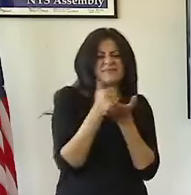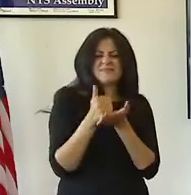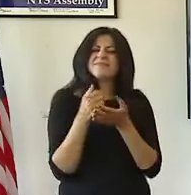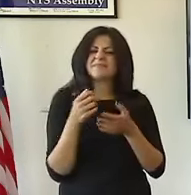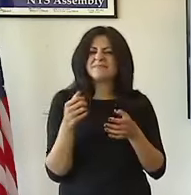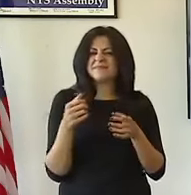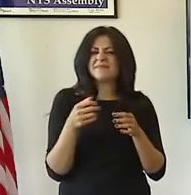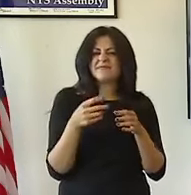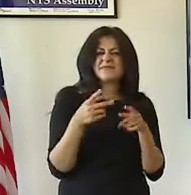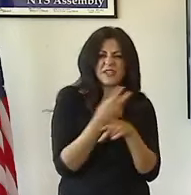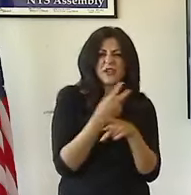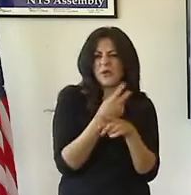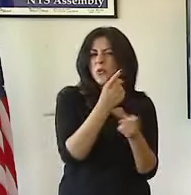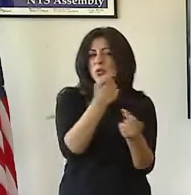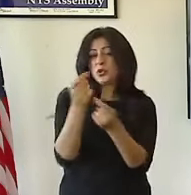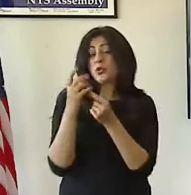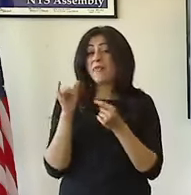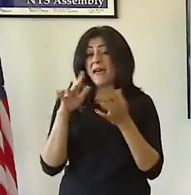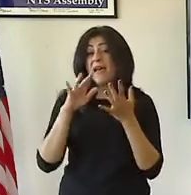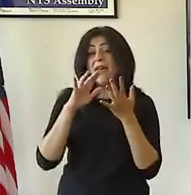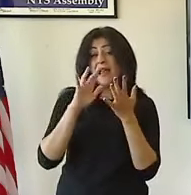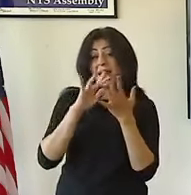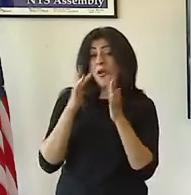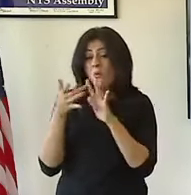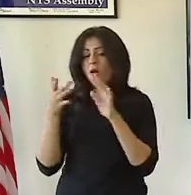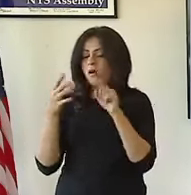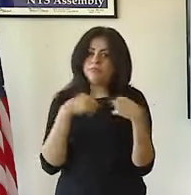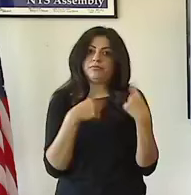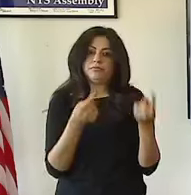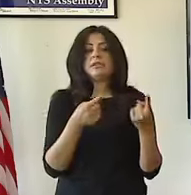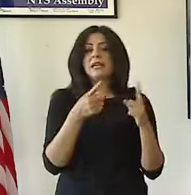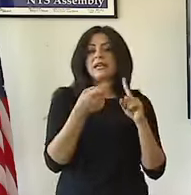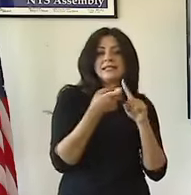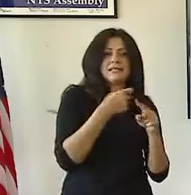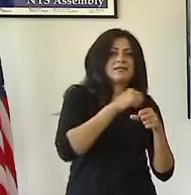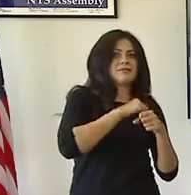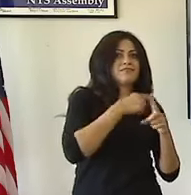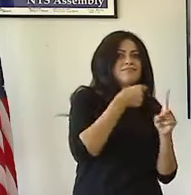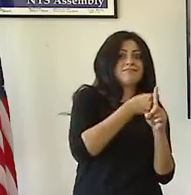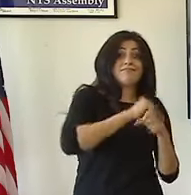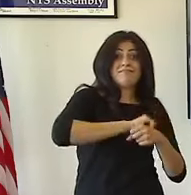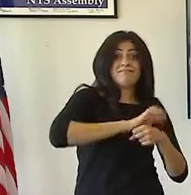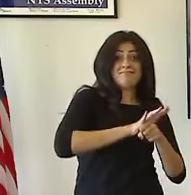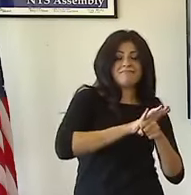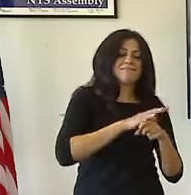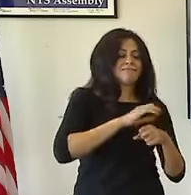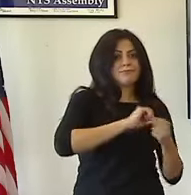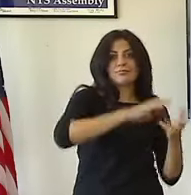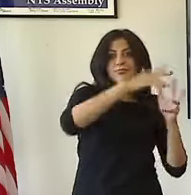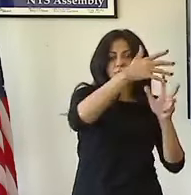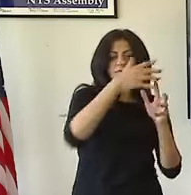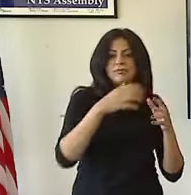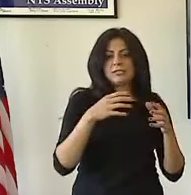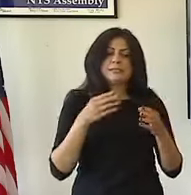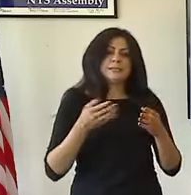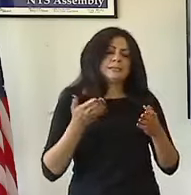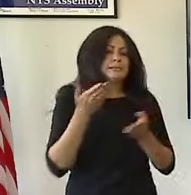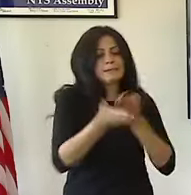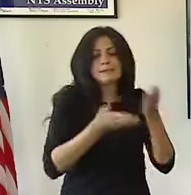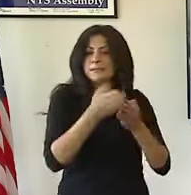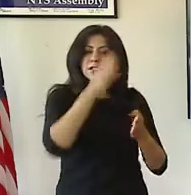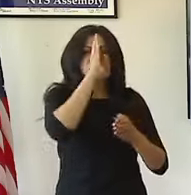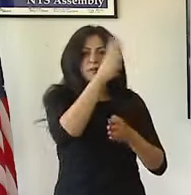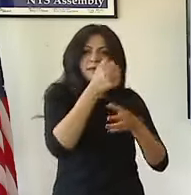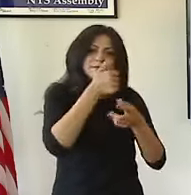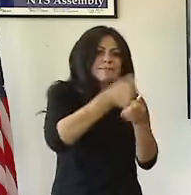We've been running this network now, thousands of businesses since the beginning of COVID-19 and this emergency, providing direct assistance